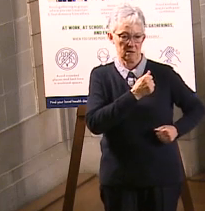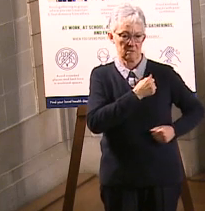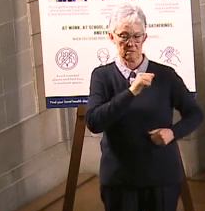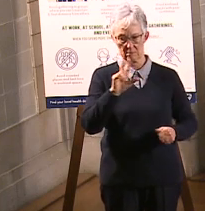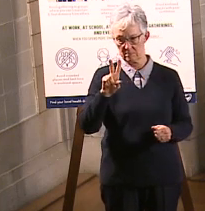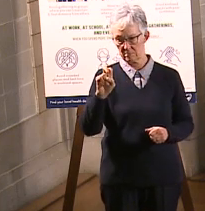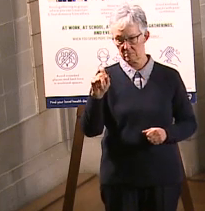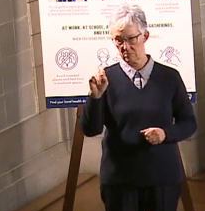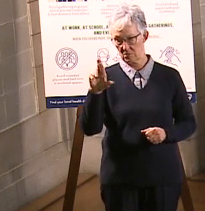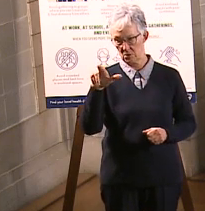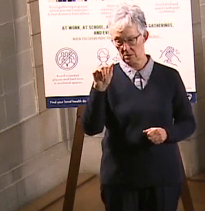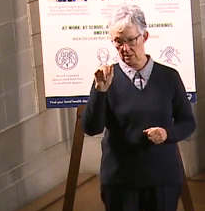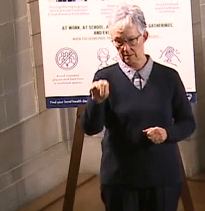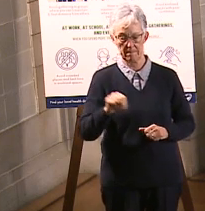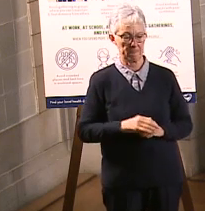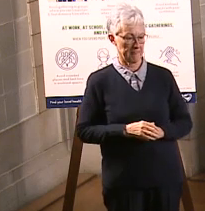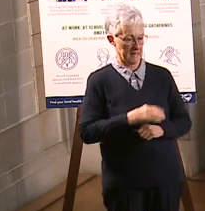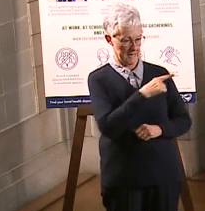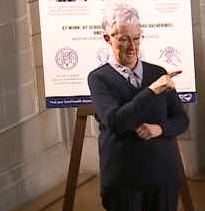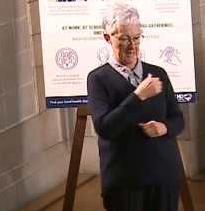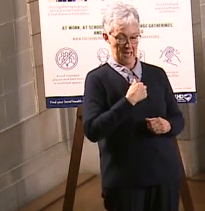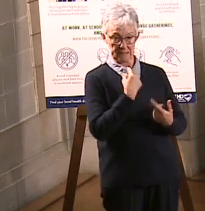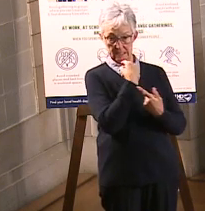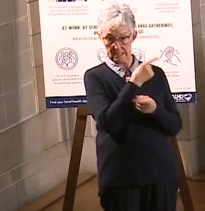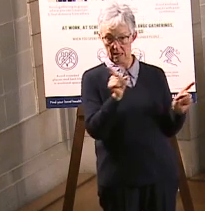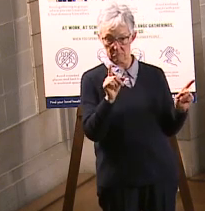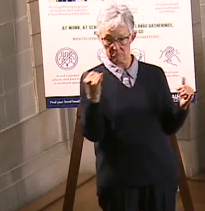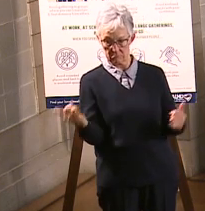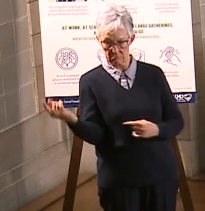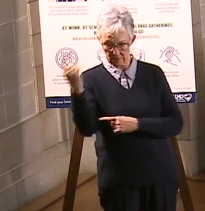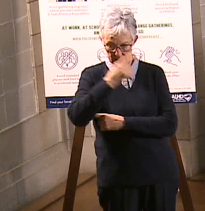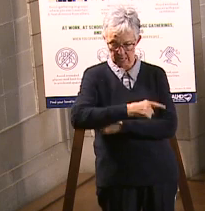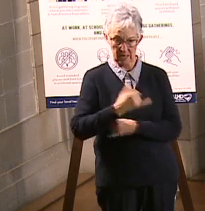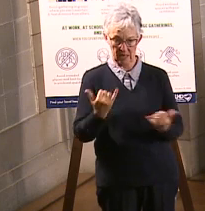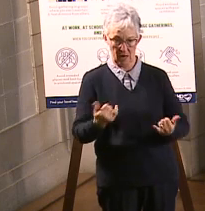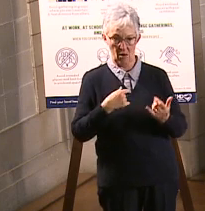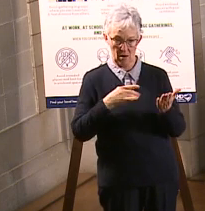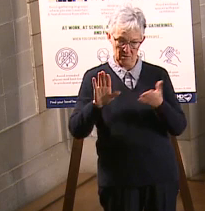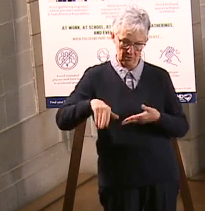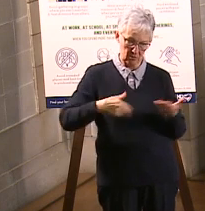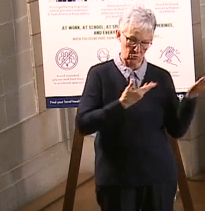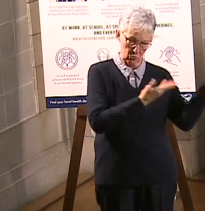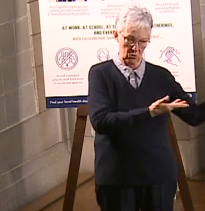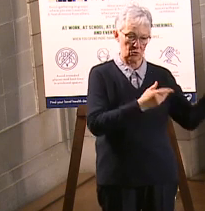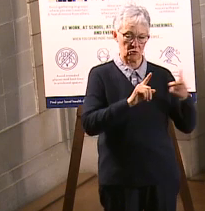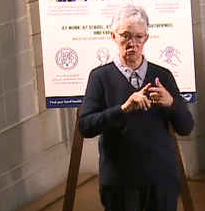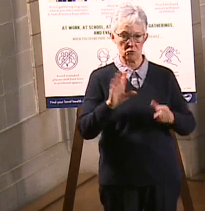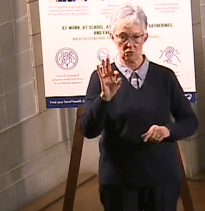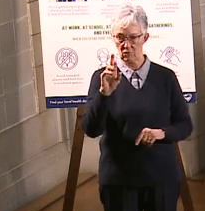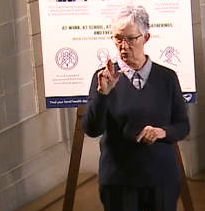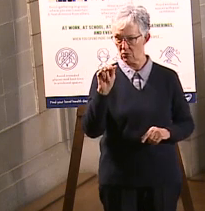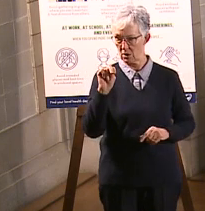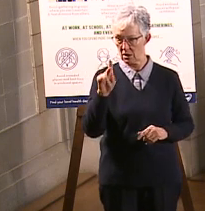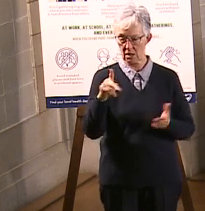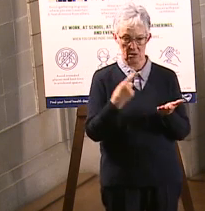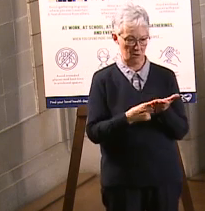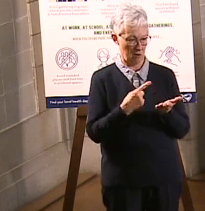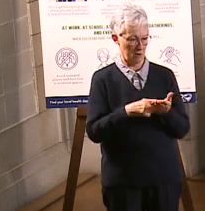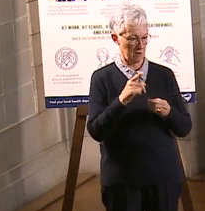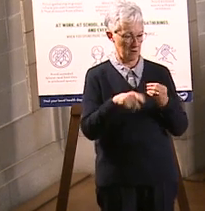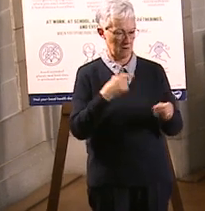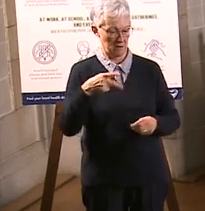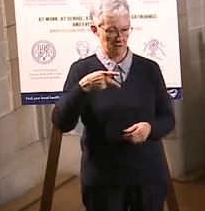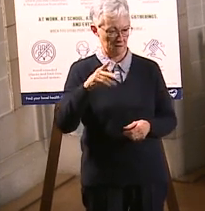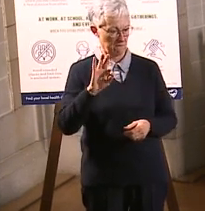Frank having an announcement today. So with that, I'm going to go ahead and turn it over to Frank to talk a little bit about Fiserv here in Nebraska.